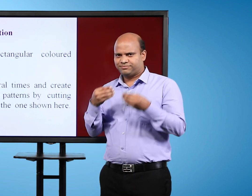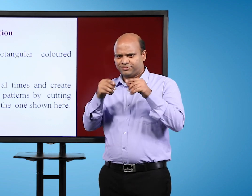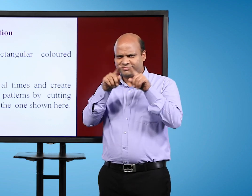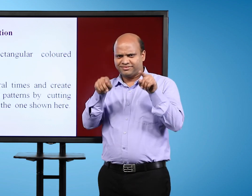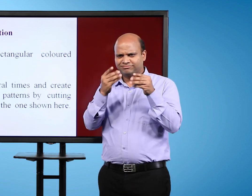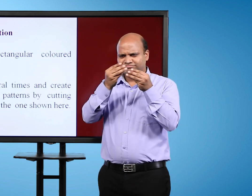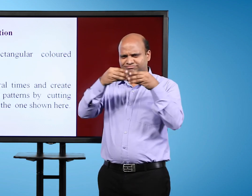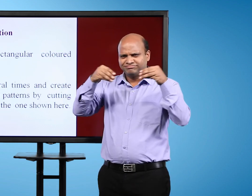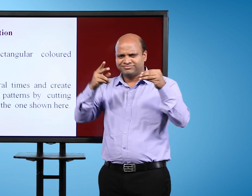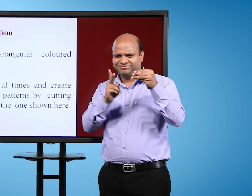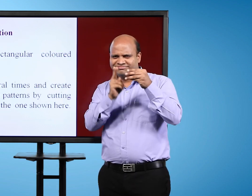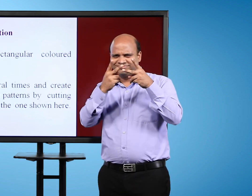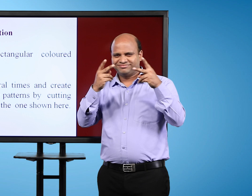Paper decoration.